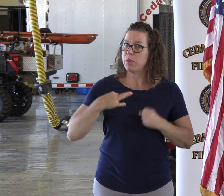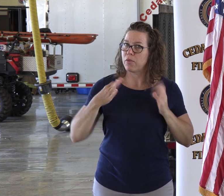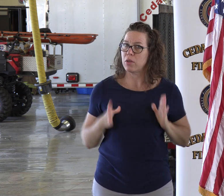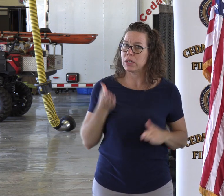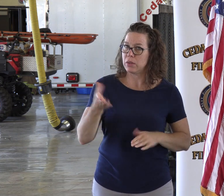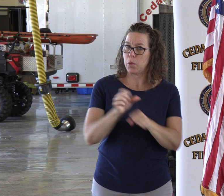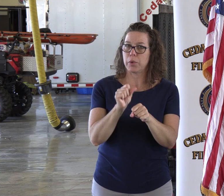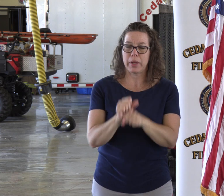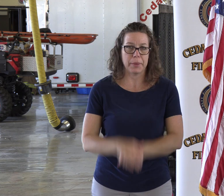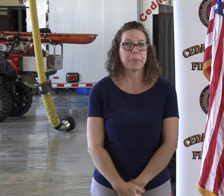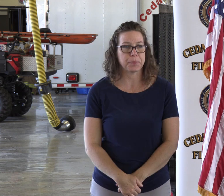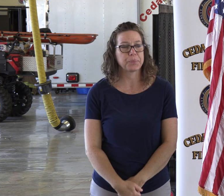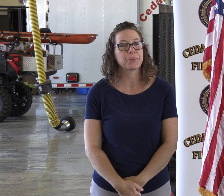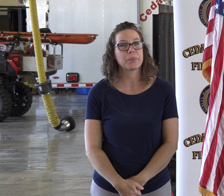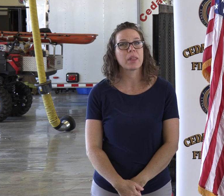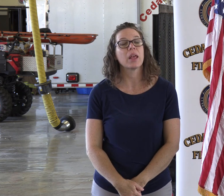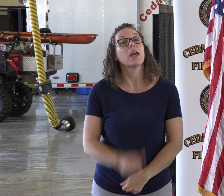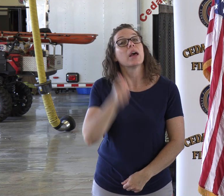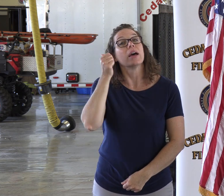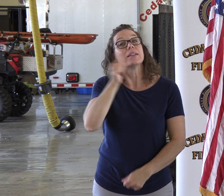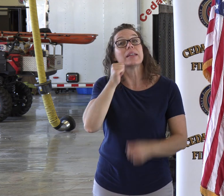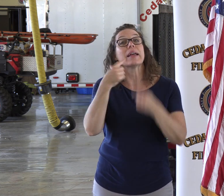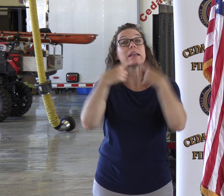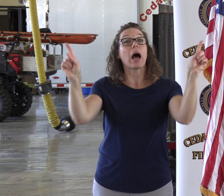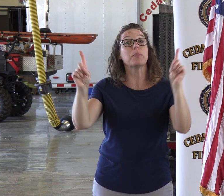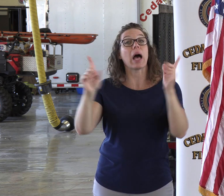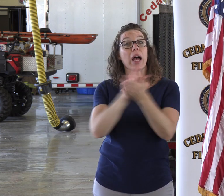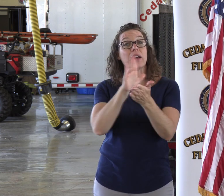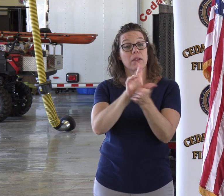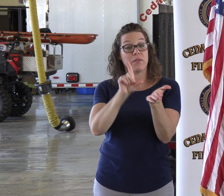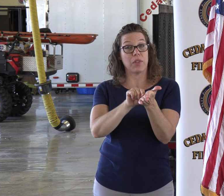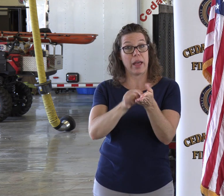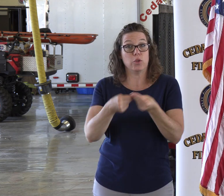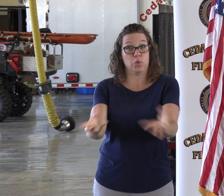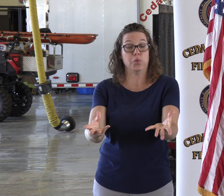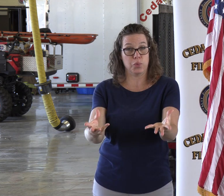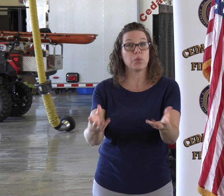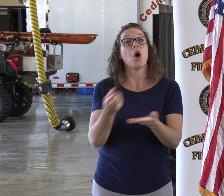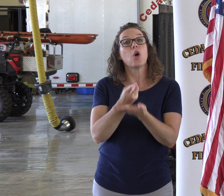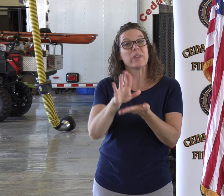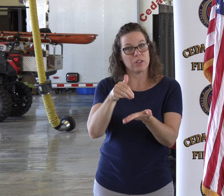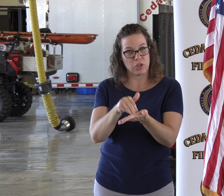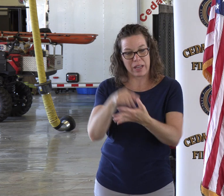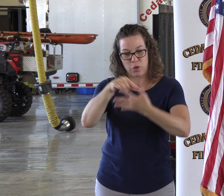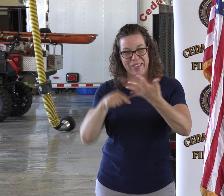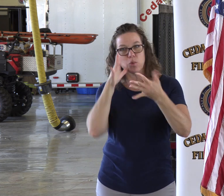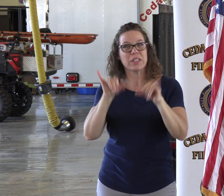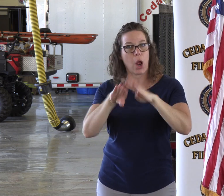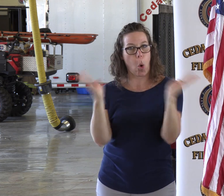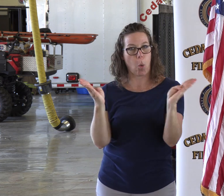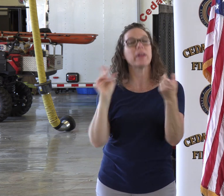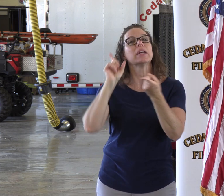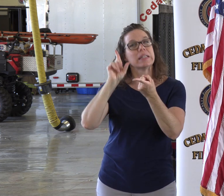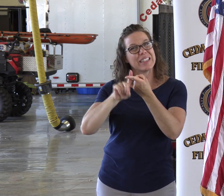volunteers. Daily update flyers are being posted at these locations. The resource centers will remain open at least through